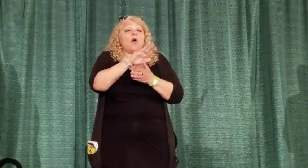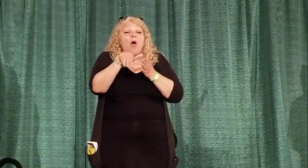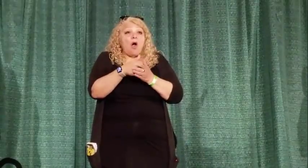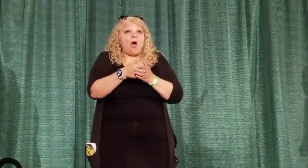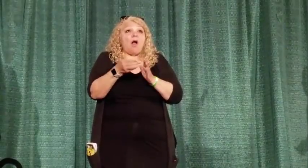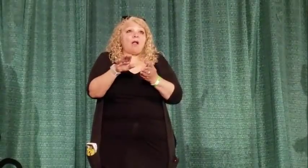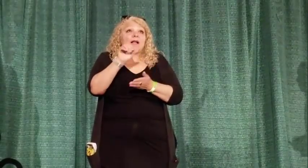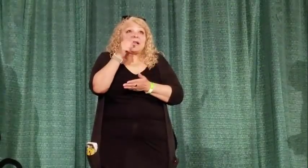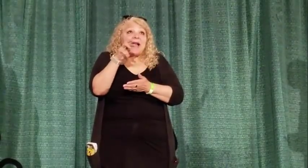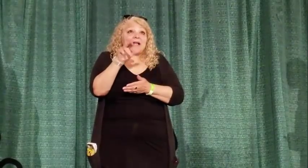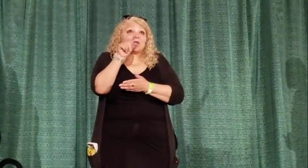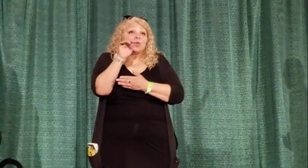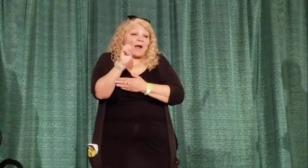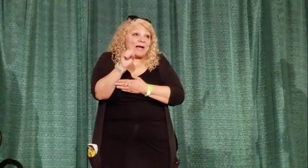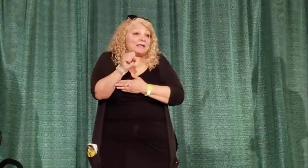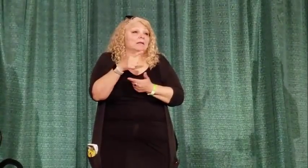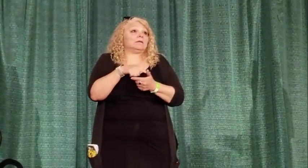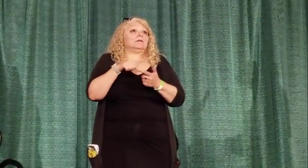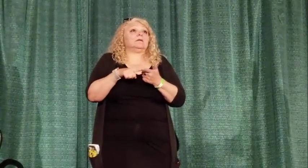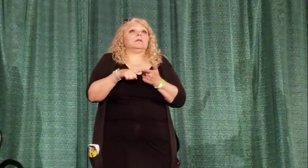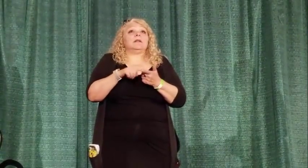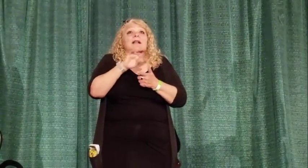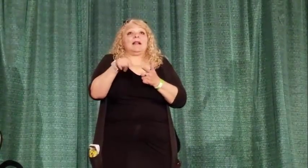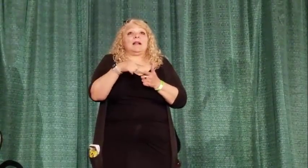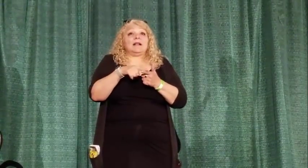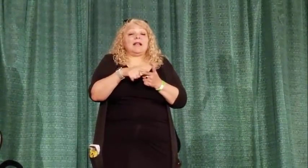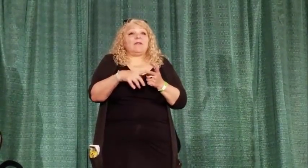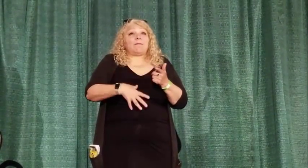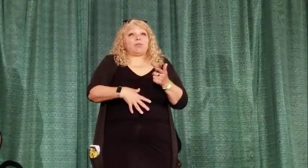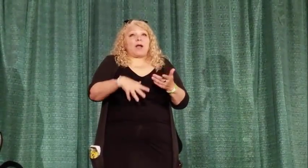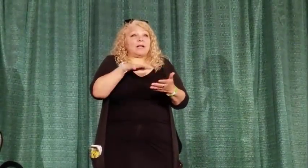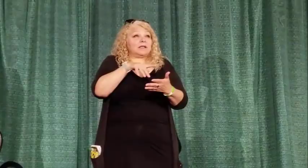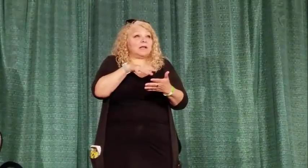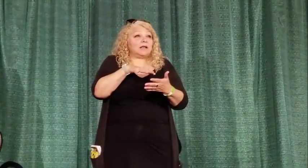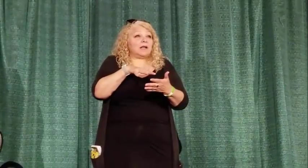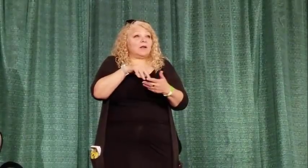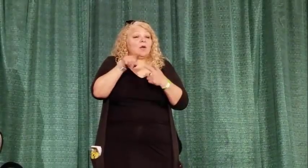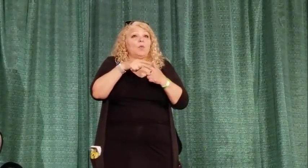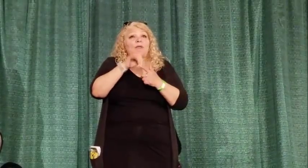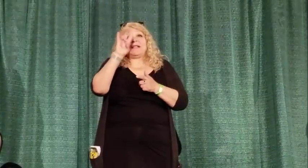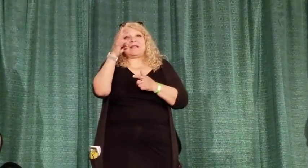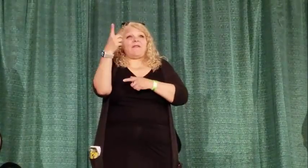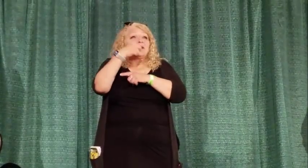means cancer rates, which means that even the Prevalence study, even within the Adventist Health